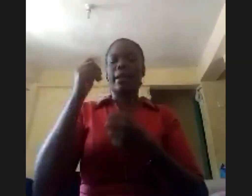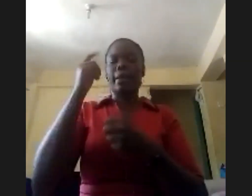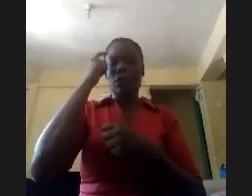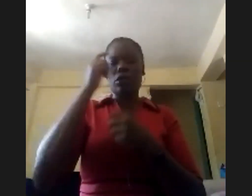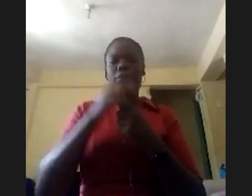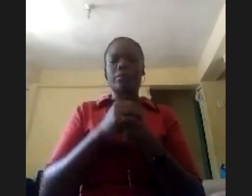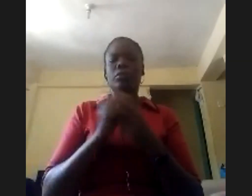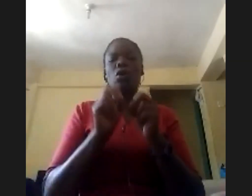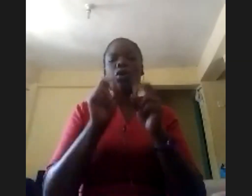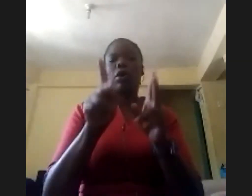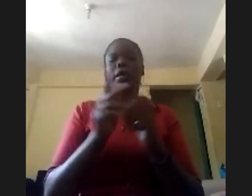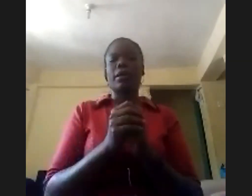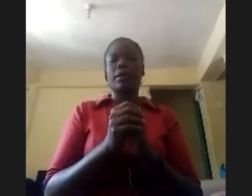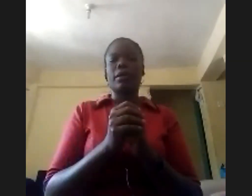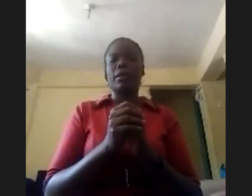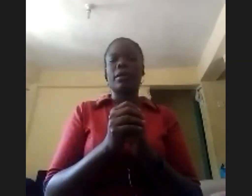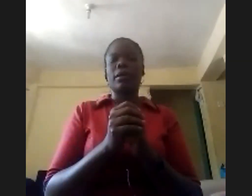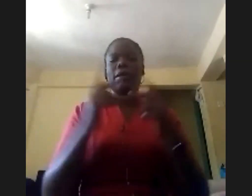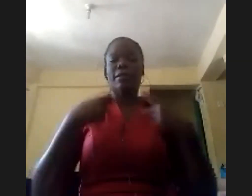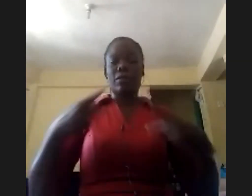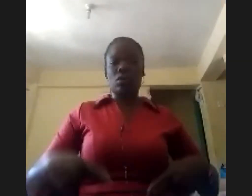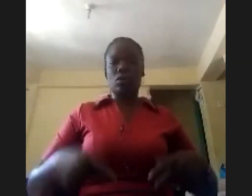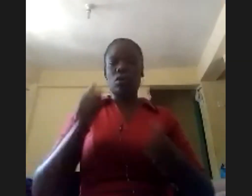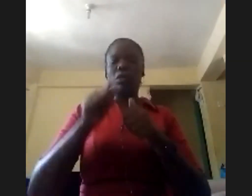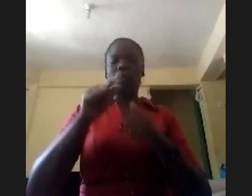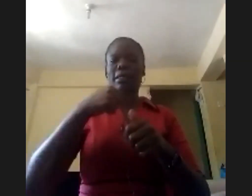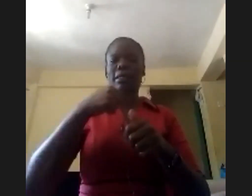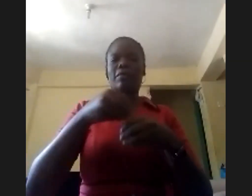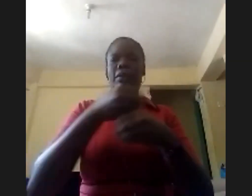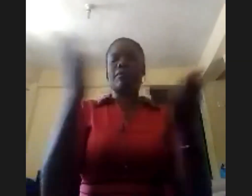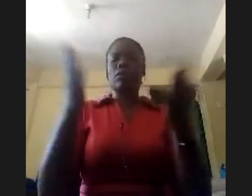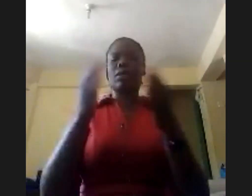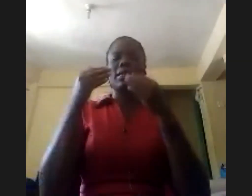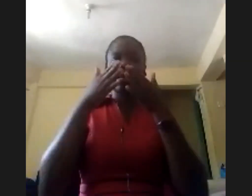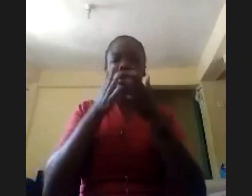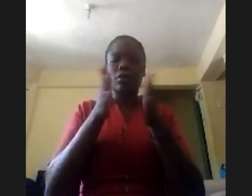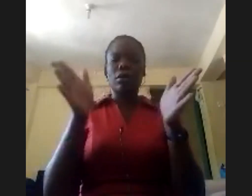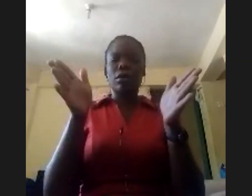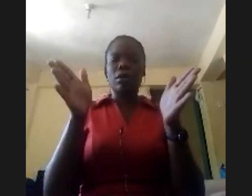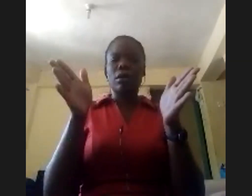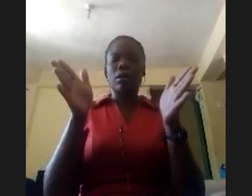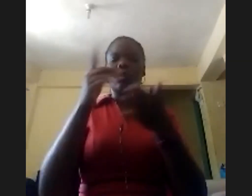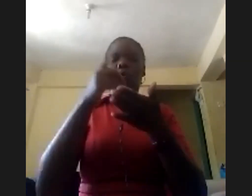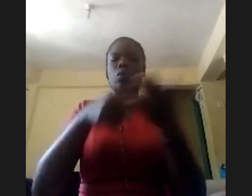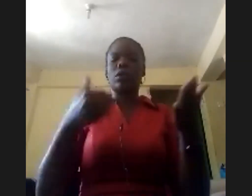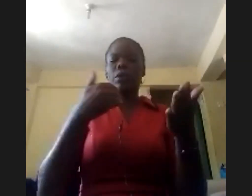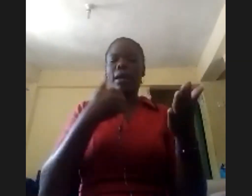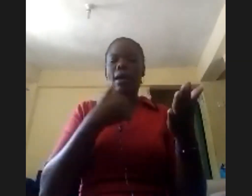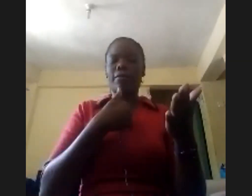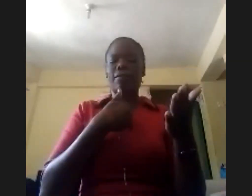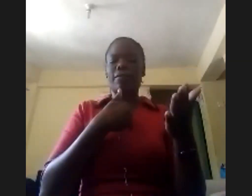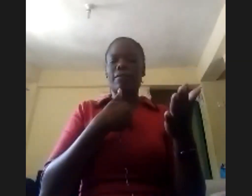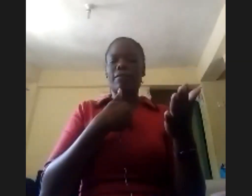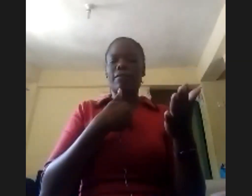So the physical that I just given in general is what we have. Okay, let me just